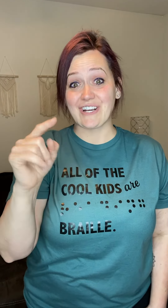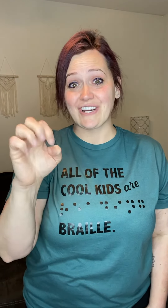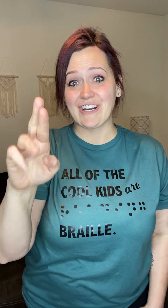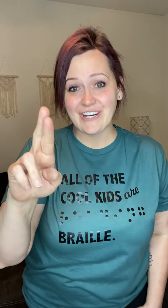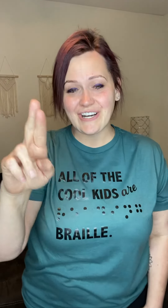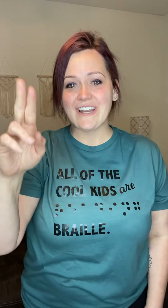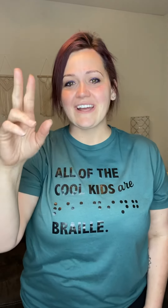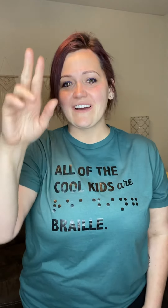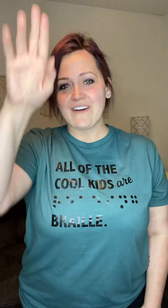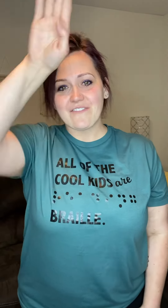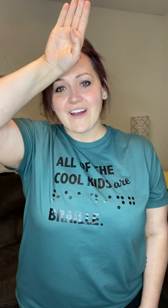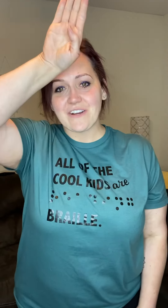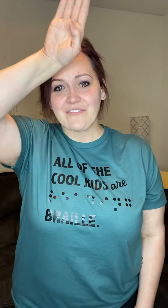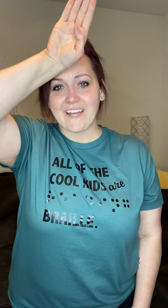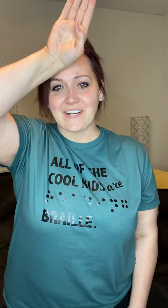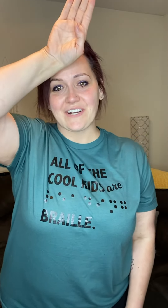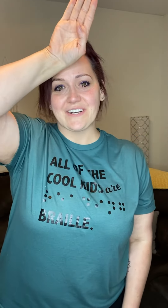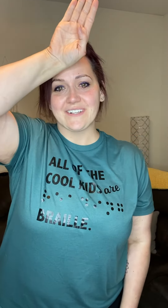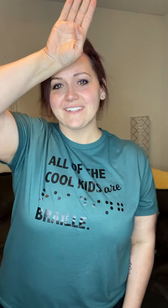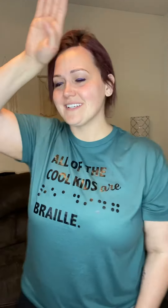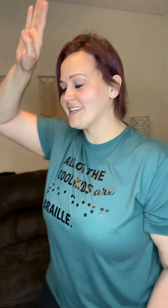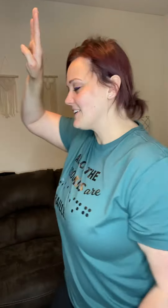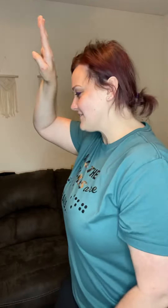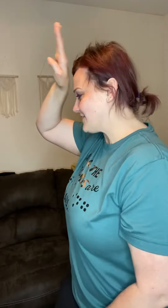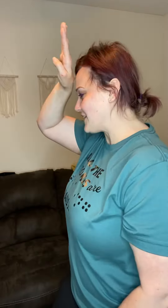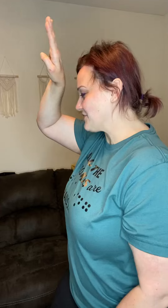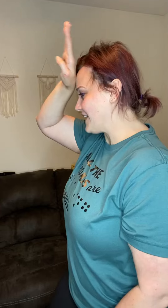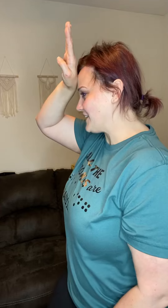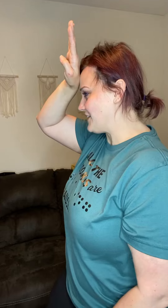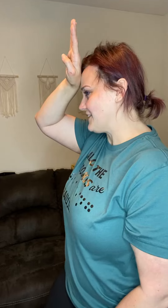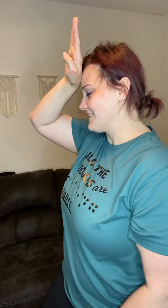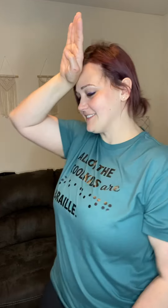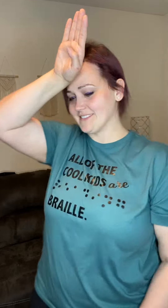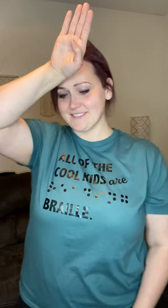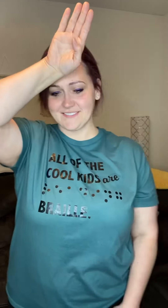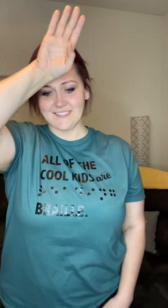fighter, firefighter, firefighter.